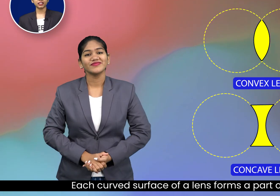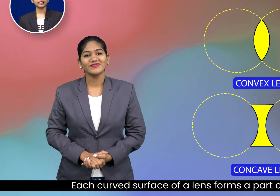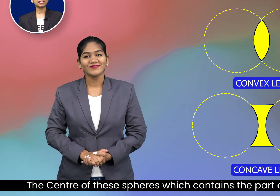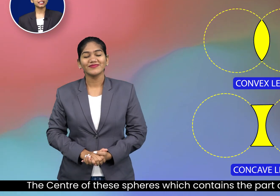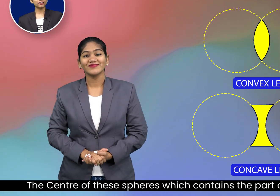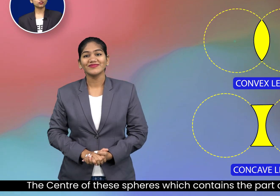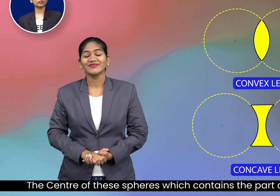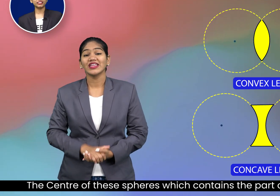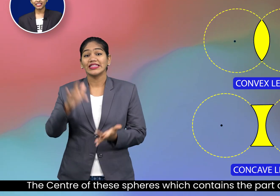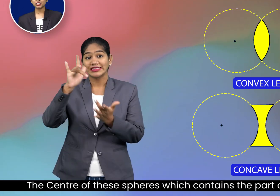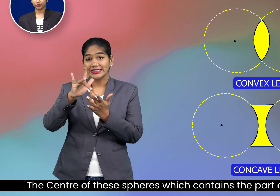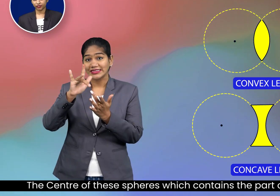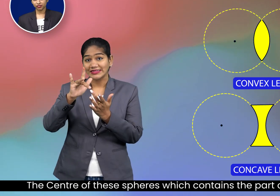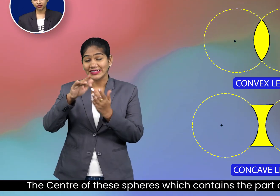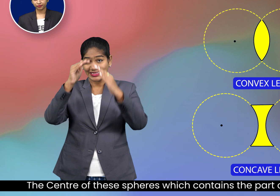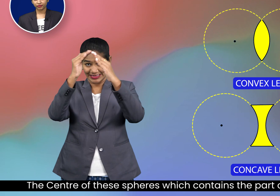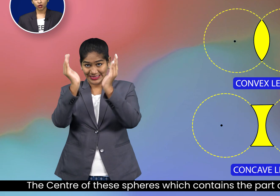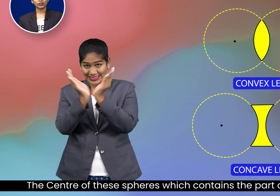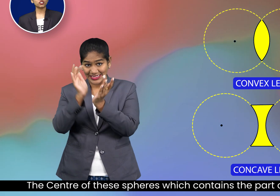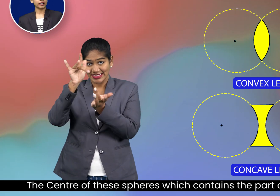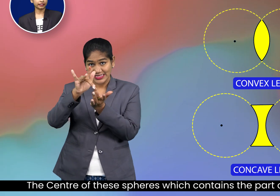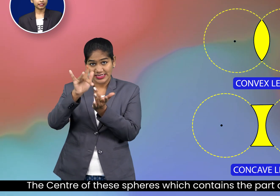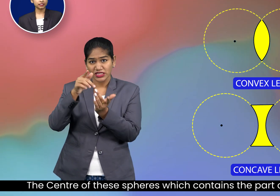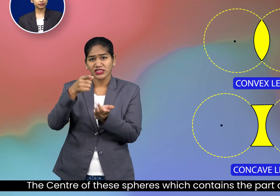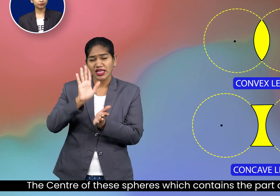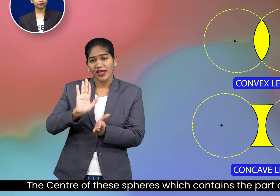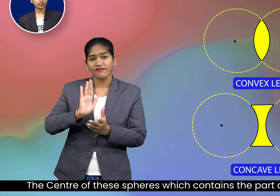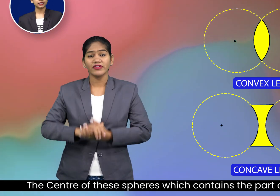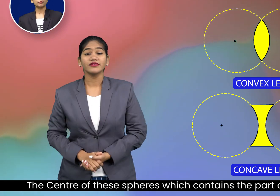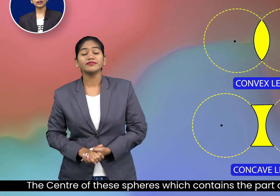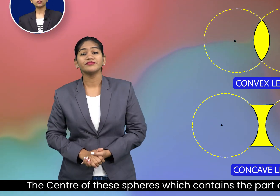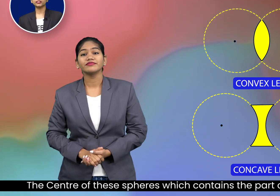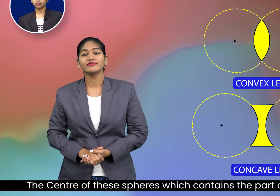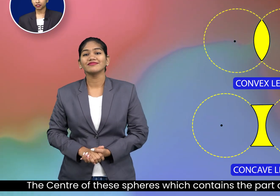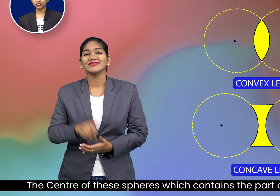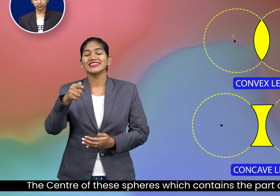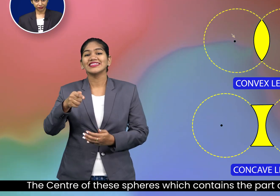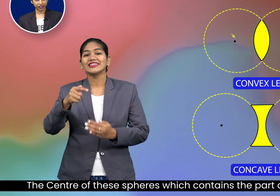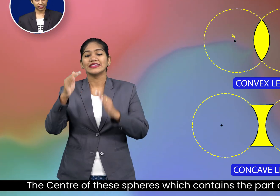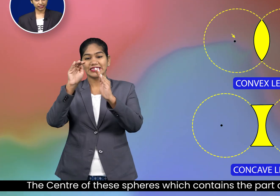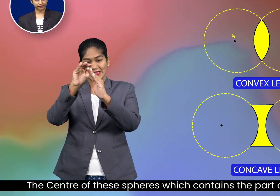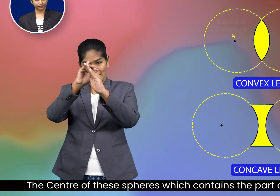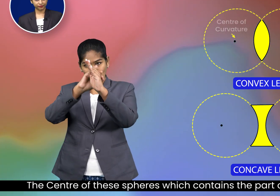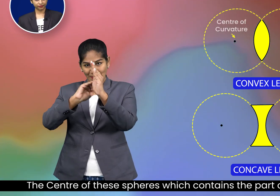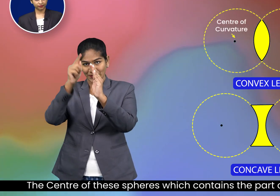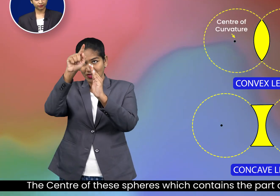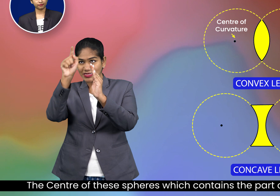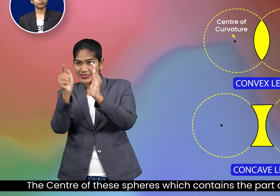The center of these spheres, which contains the part of the curved surface,